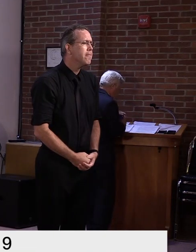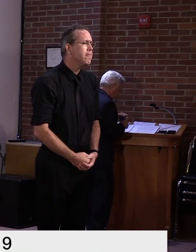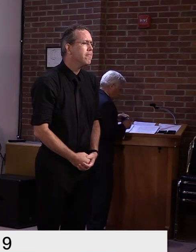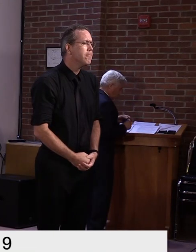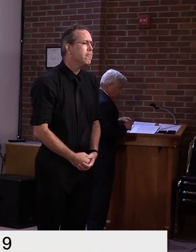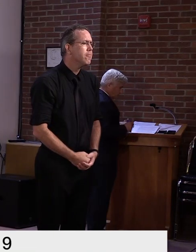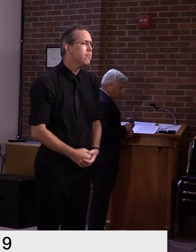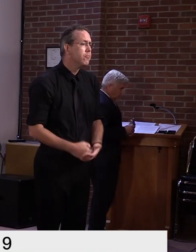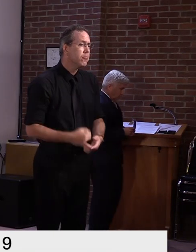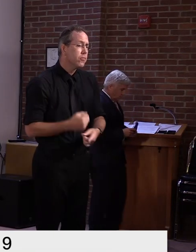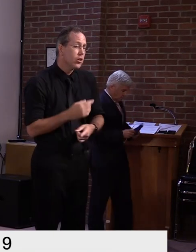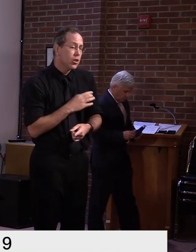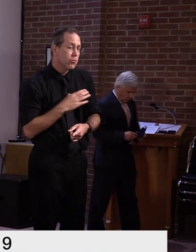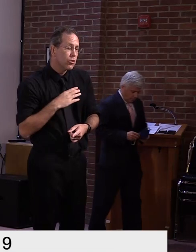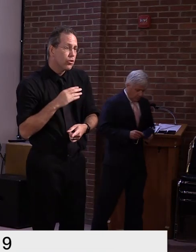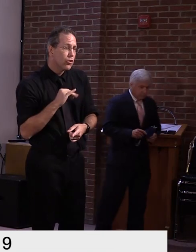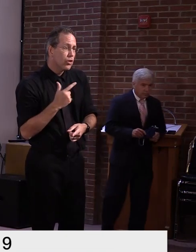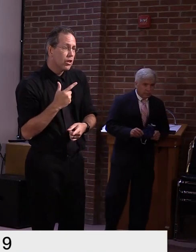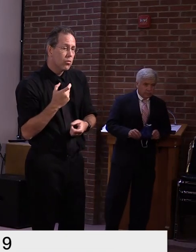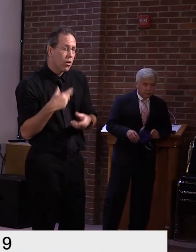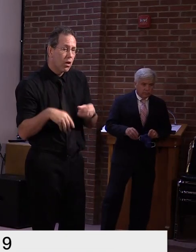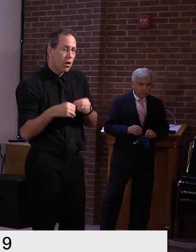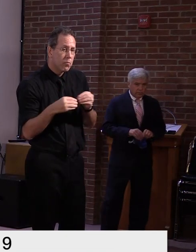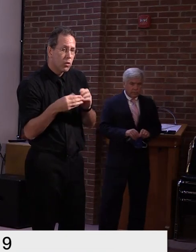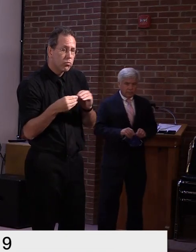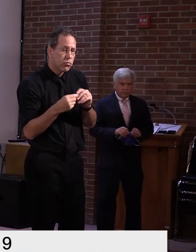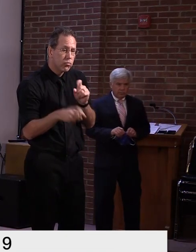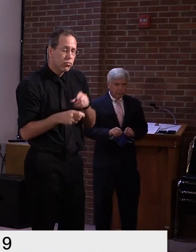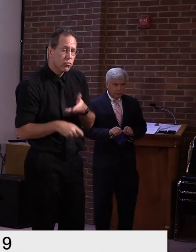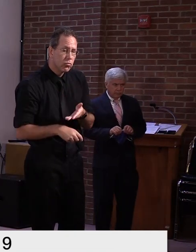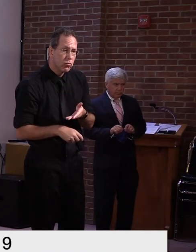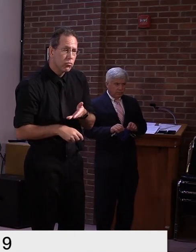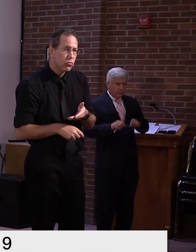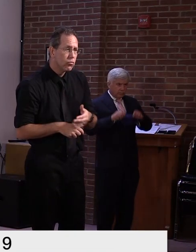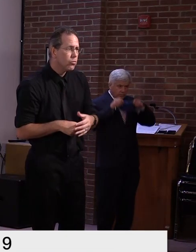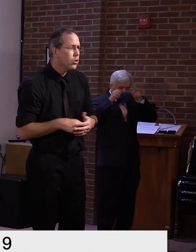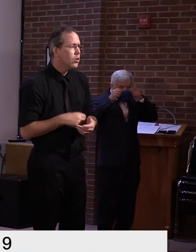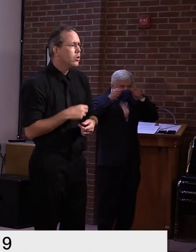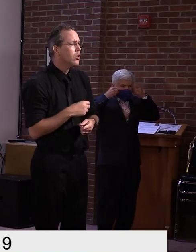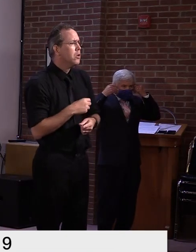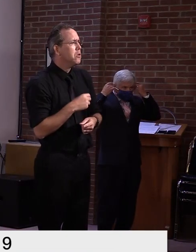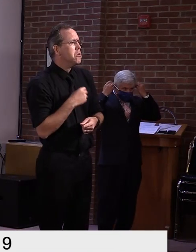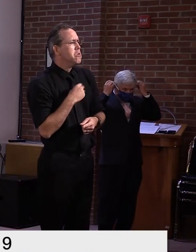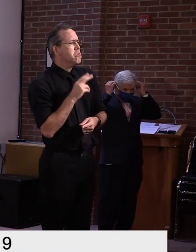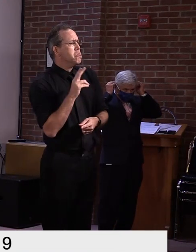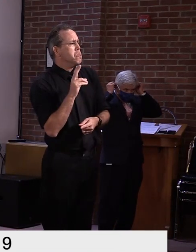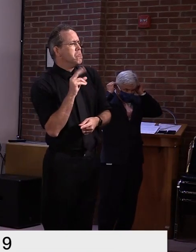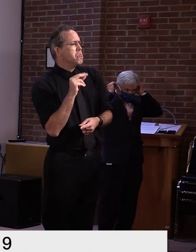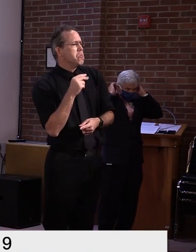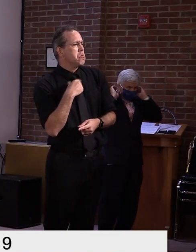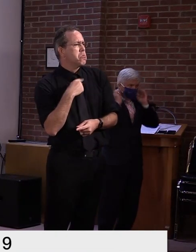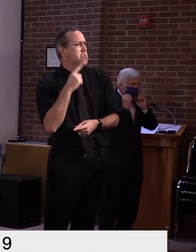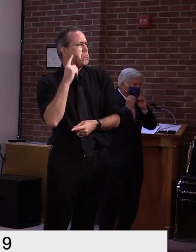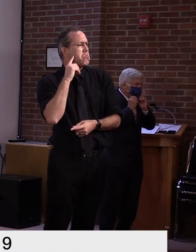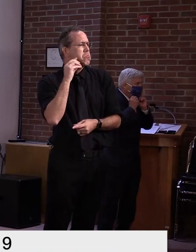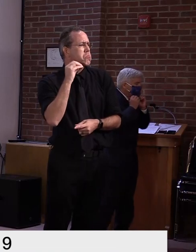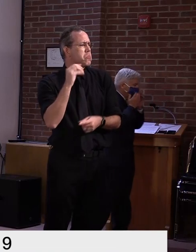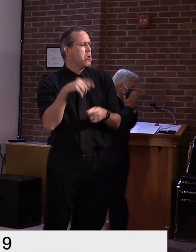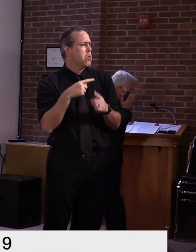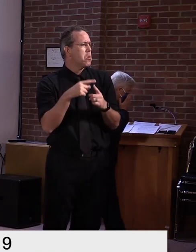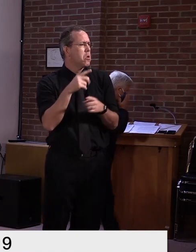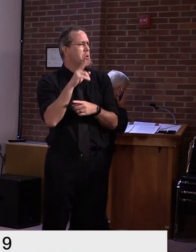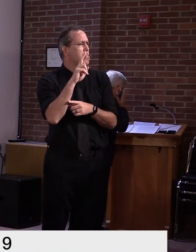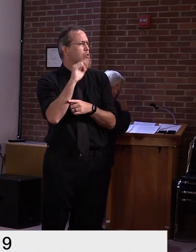Thanks, Governor. Nothing specific. I'm not familiar with any indications of increases in call volume in Richford. I'm not to say there aren't